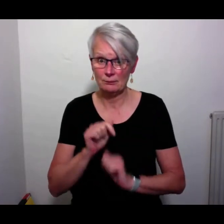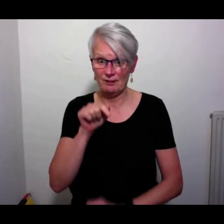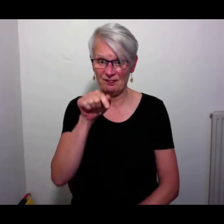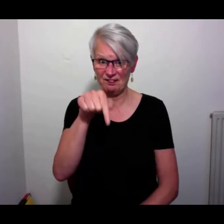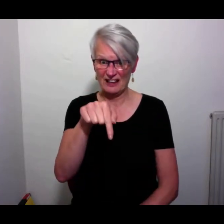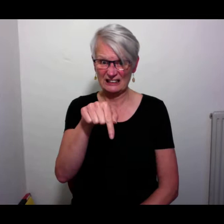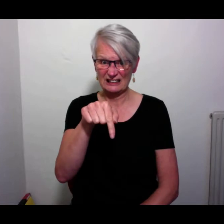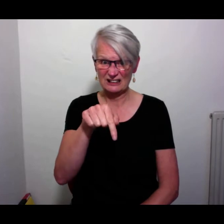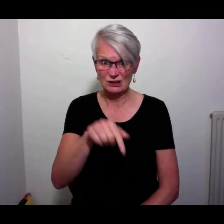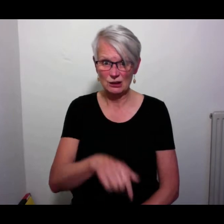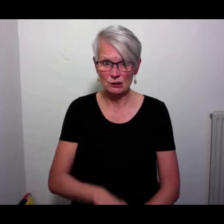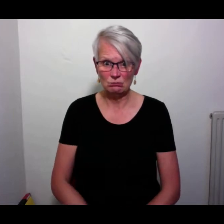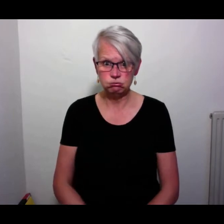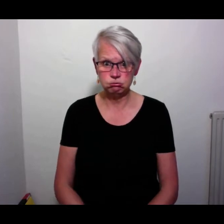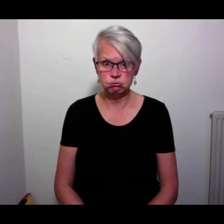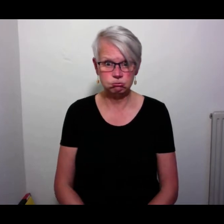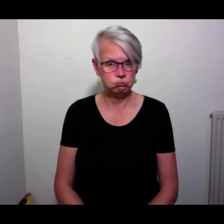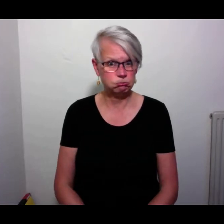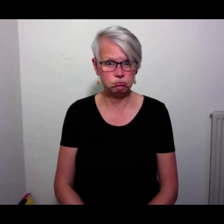this